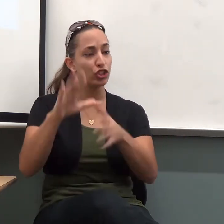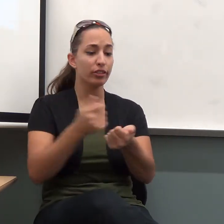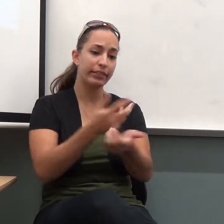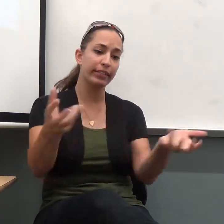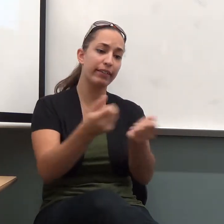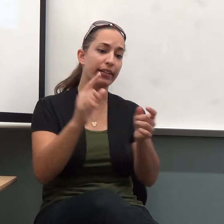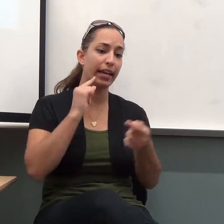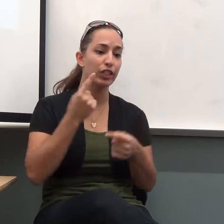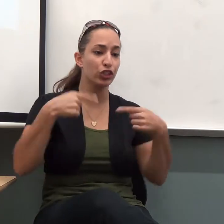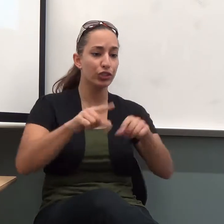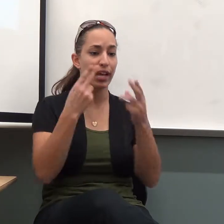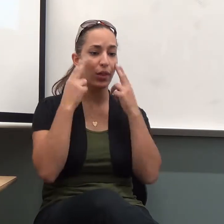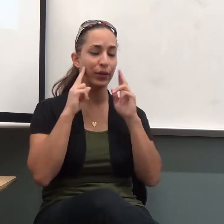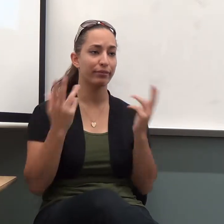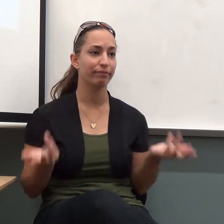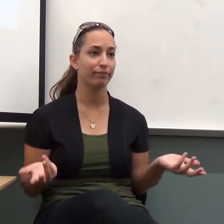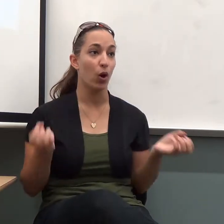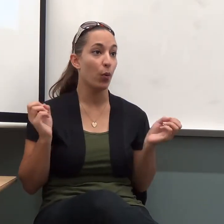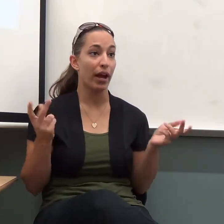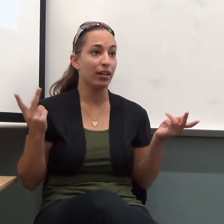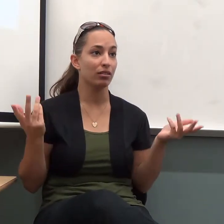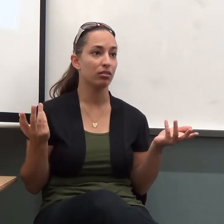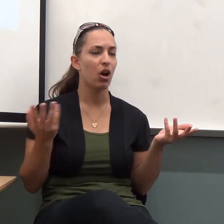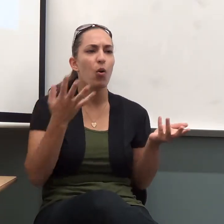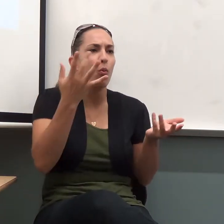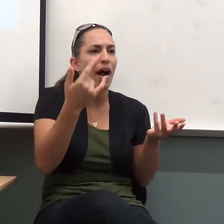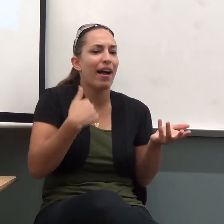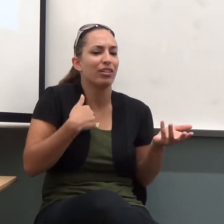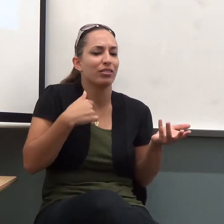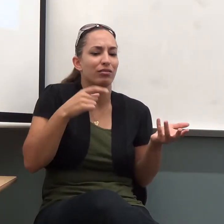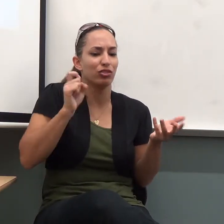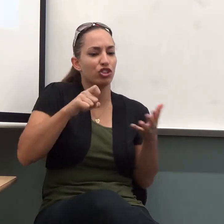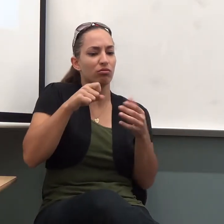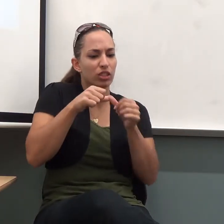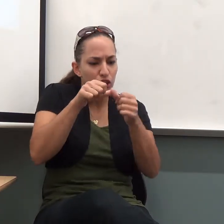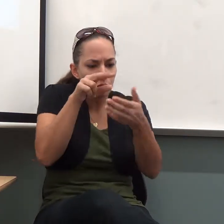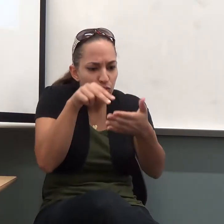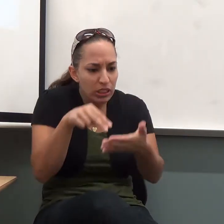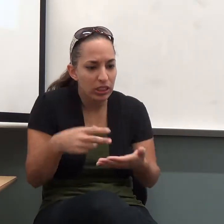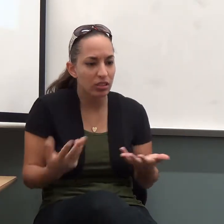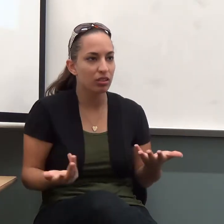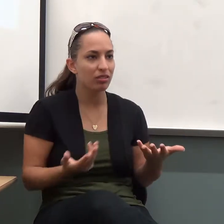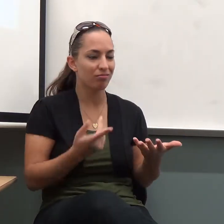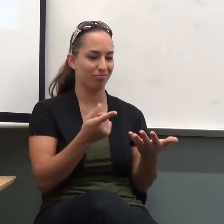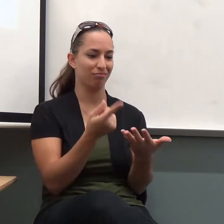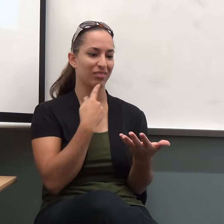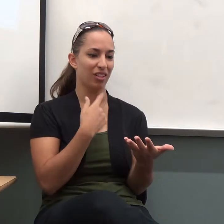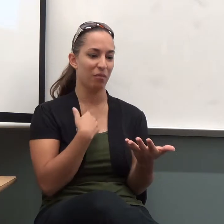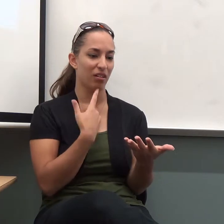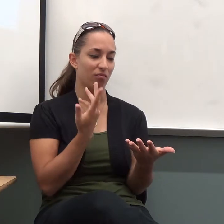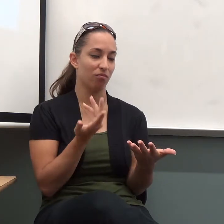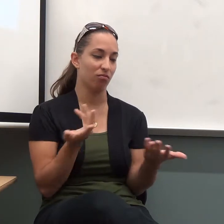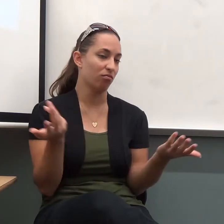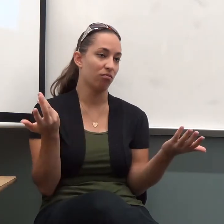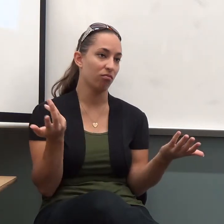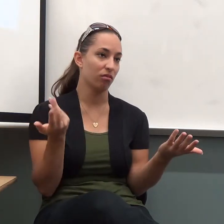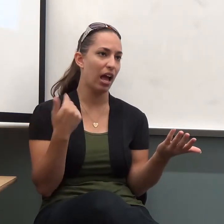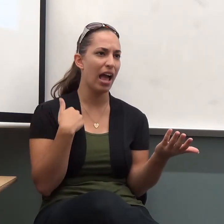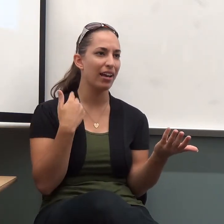yay. Why would I bother to read more? It doesn't tell me anything of value. I don't know the next step. What's the